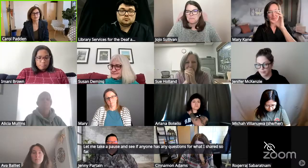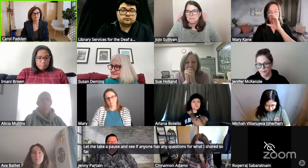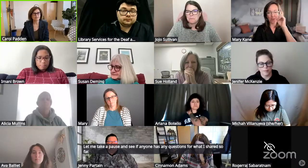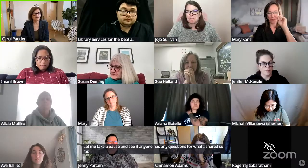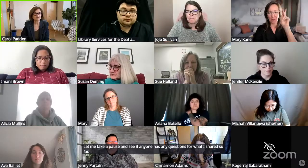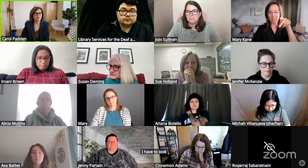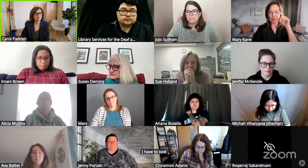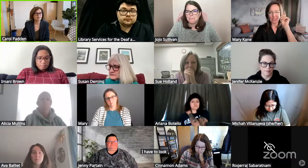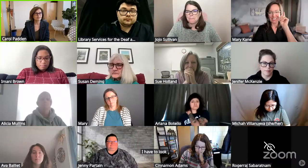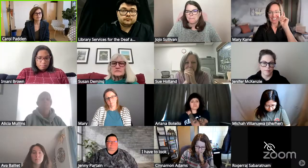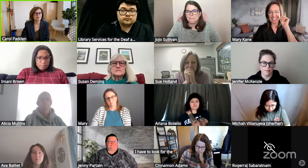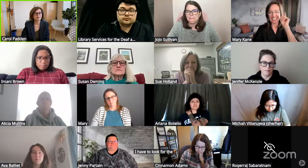look for the person.